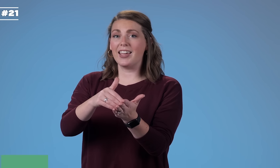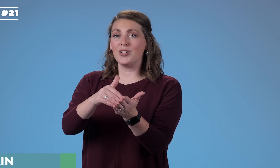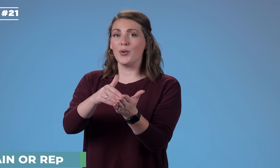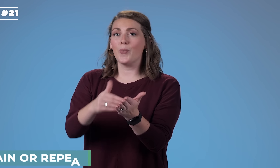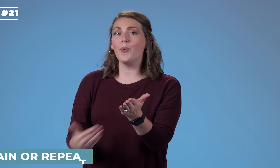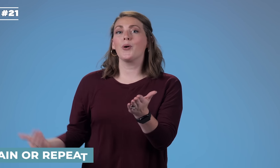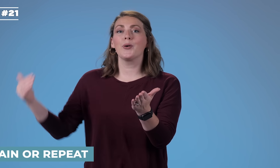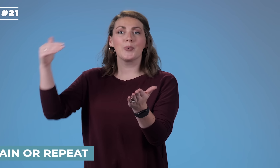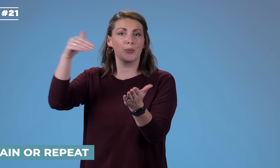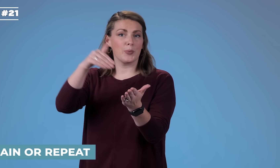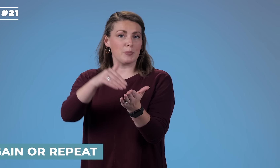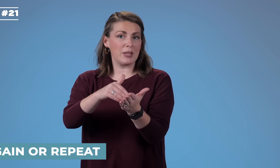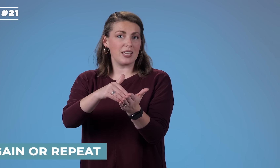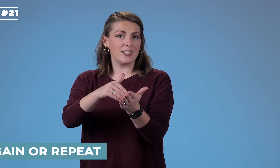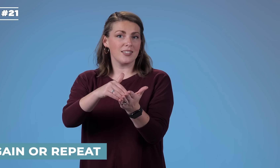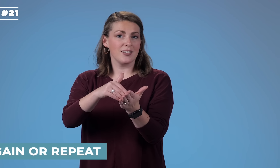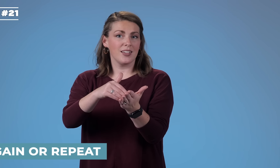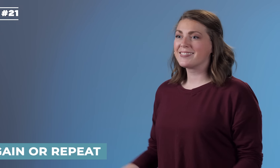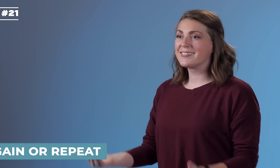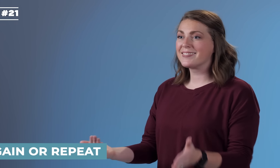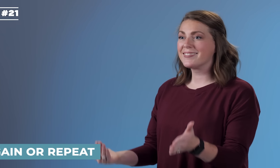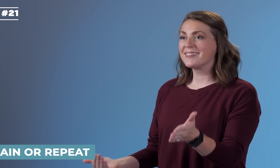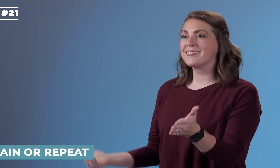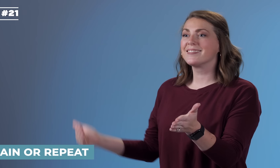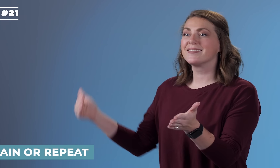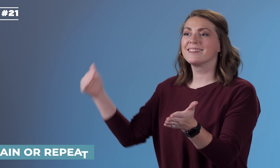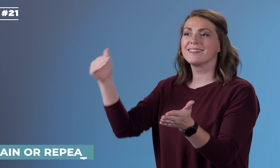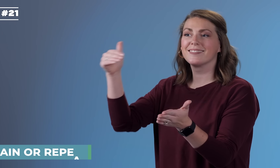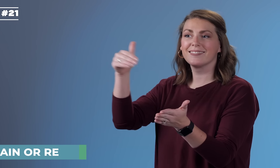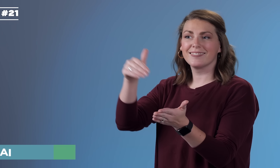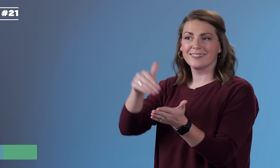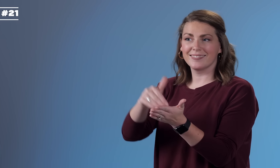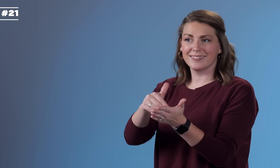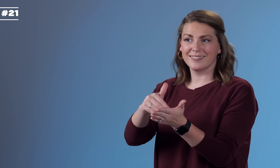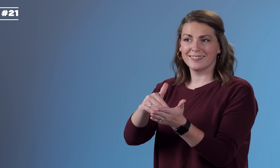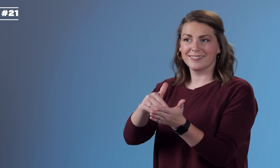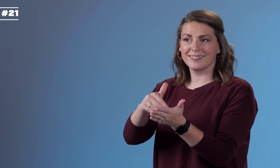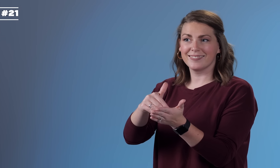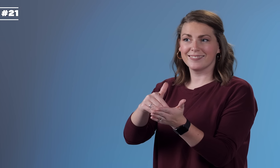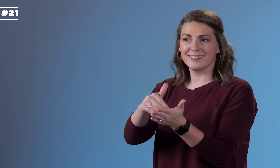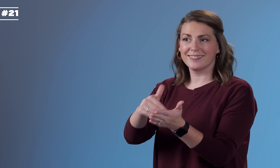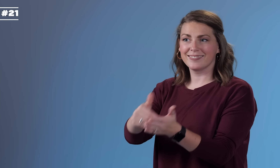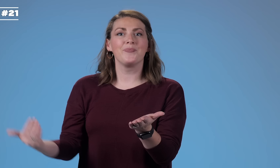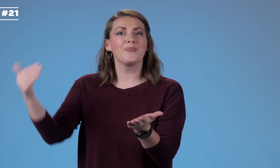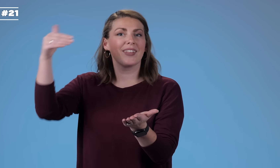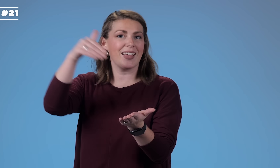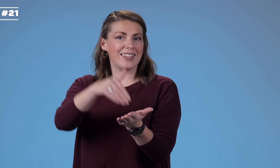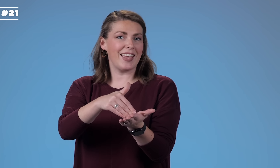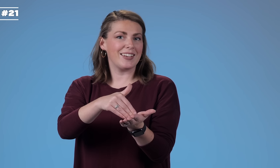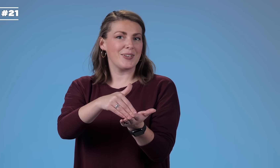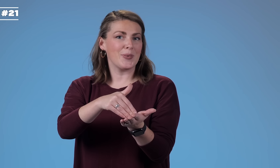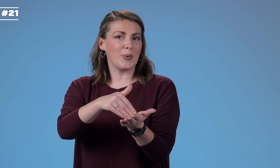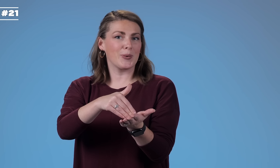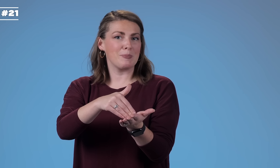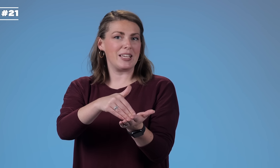Again or repeat. Your dominant hand is coming into the middle of your hand. Again or